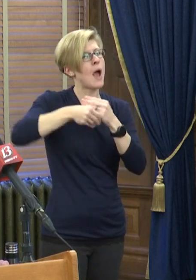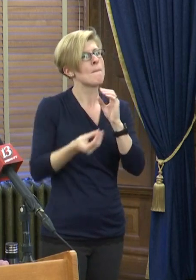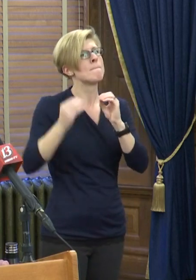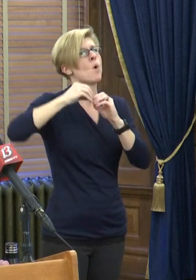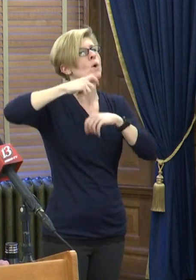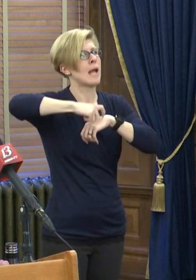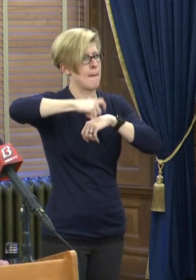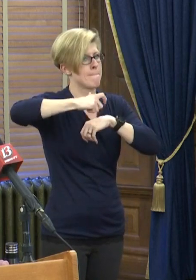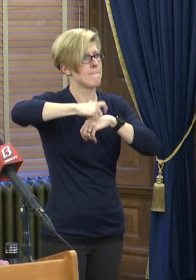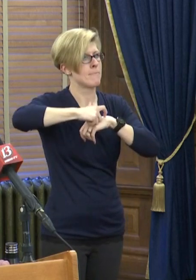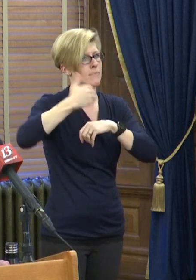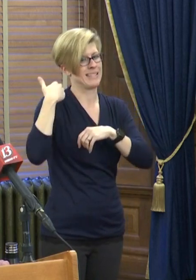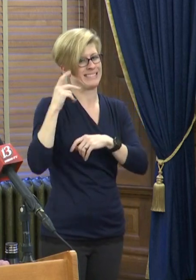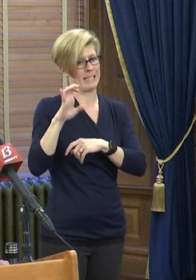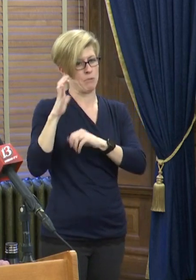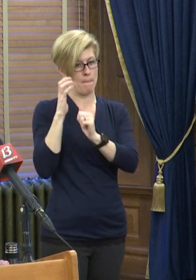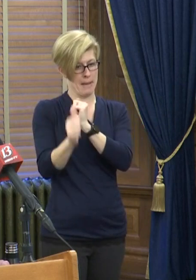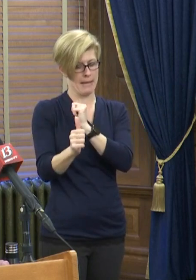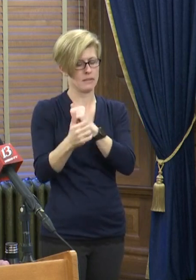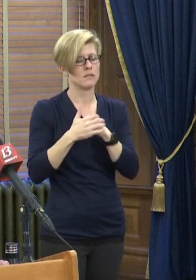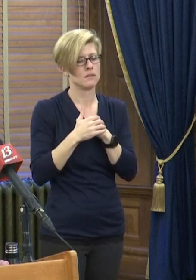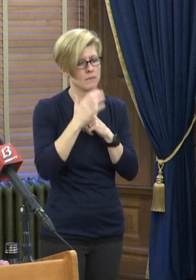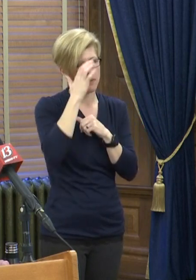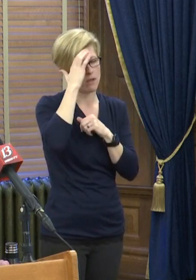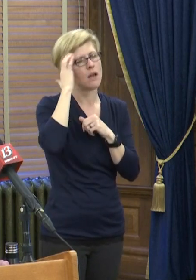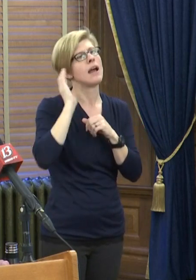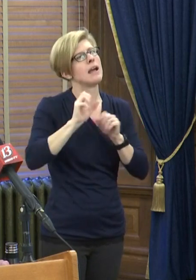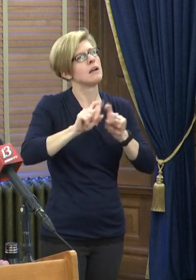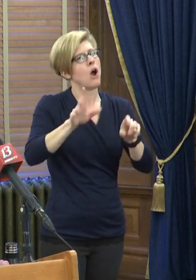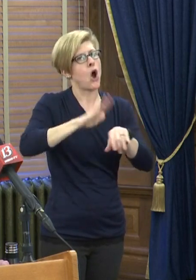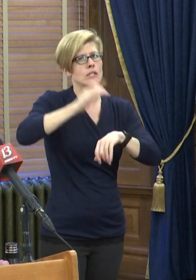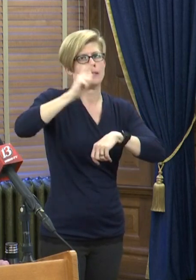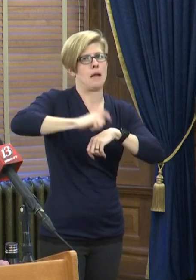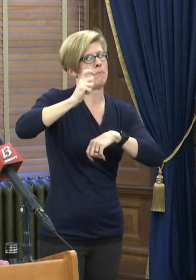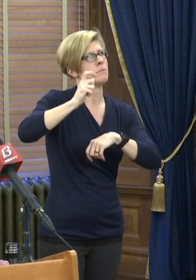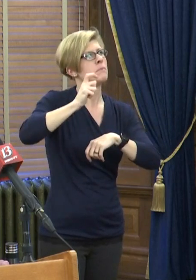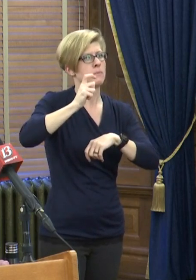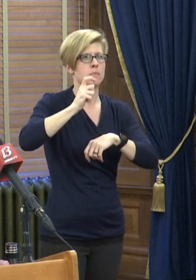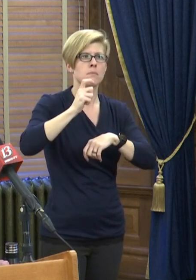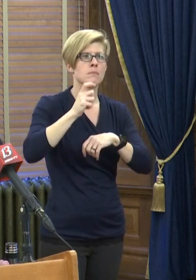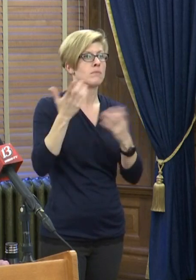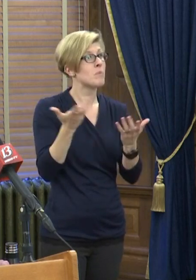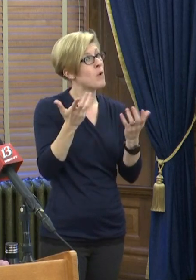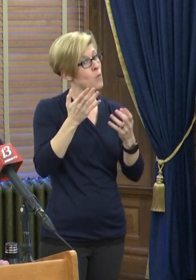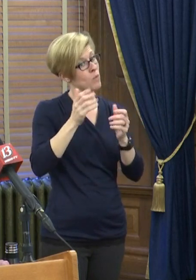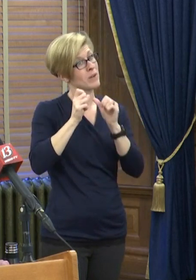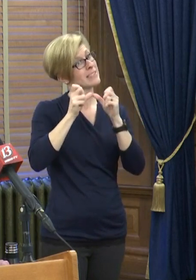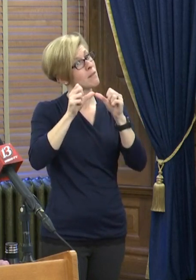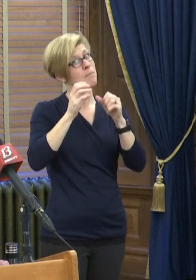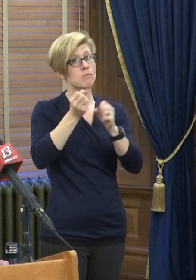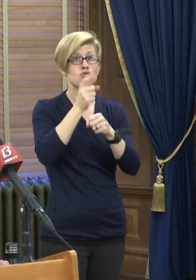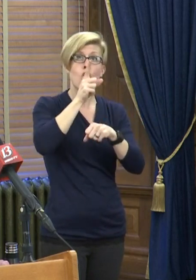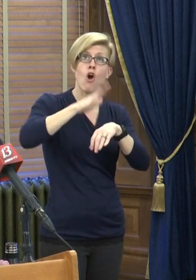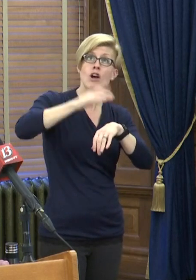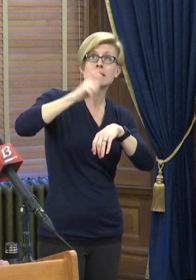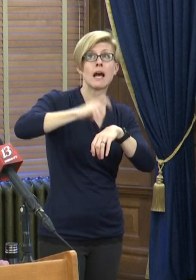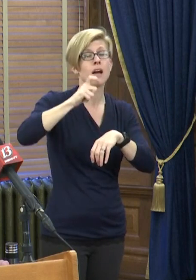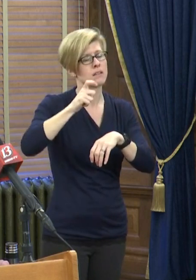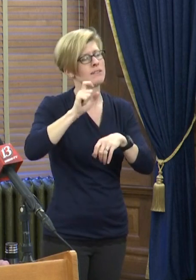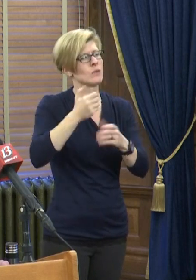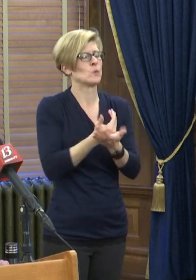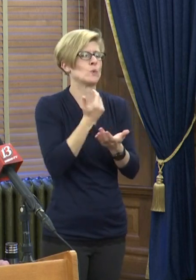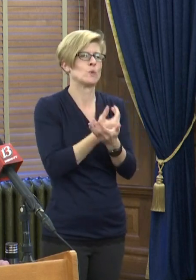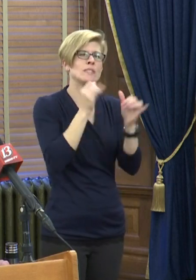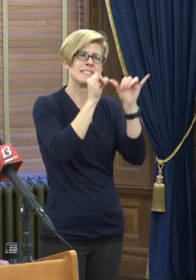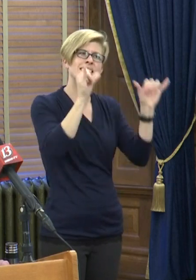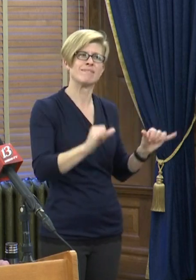were enacted in December, ensuring timely payments can only come with a new, modern system. One that will